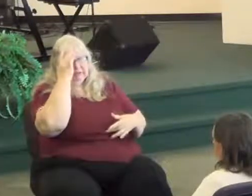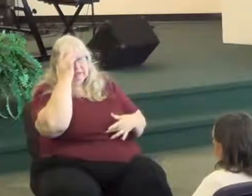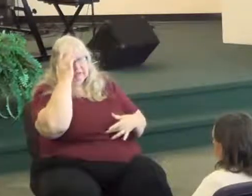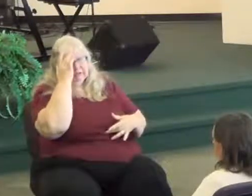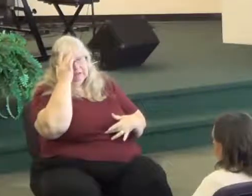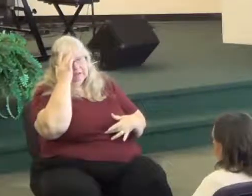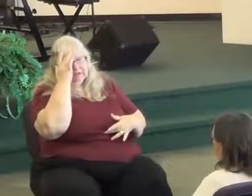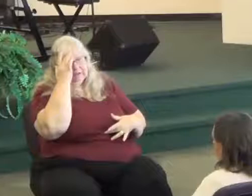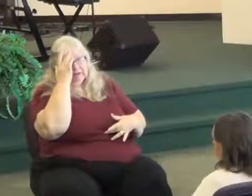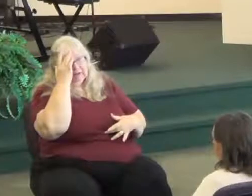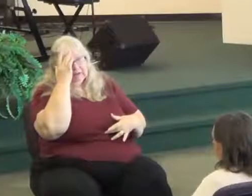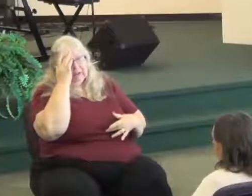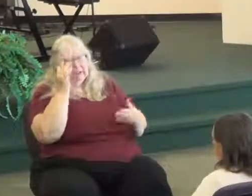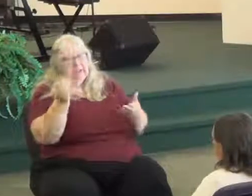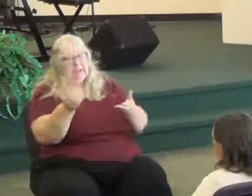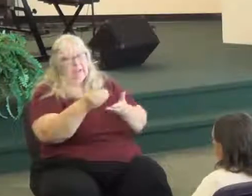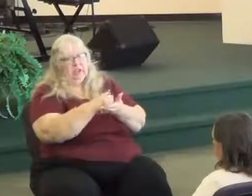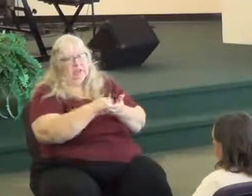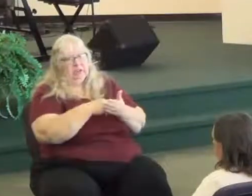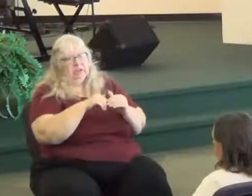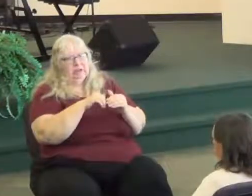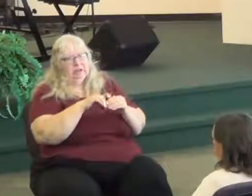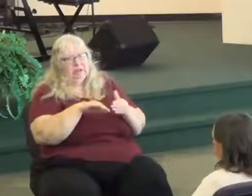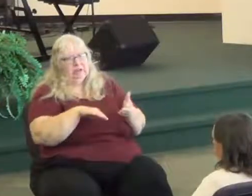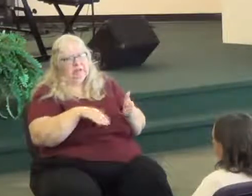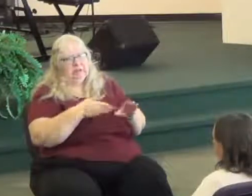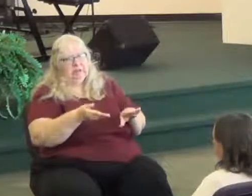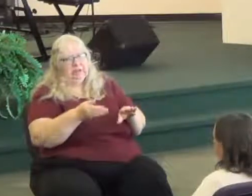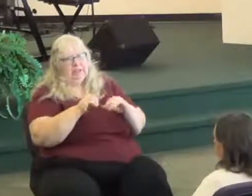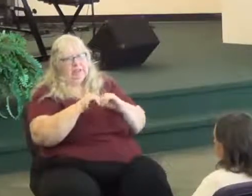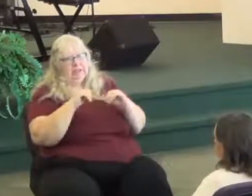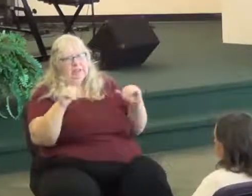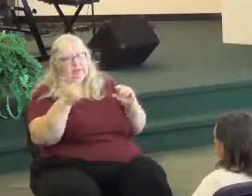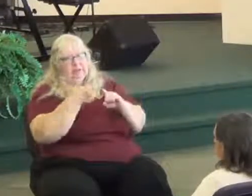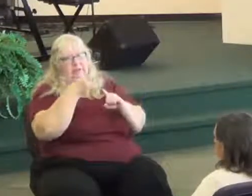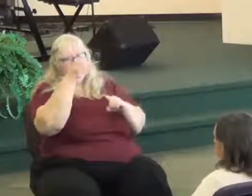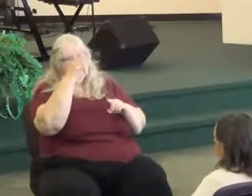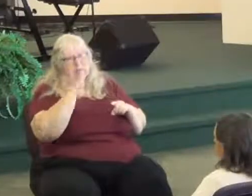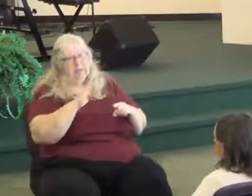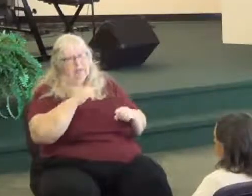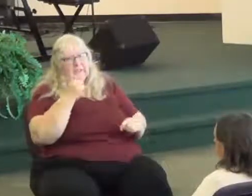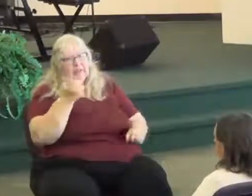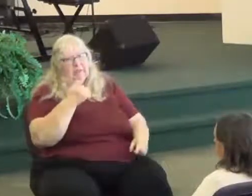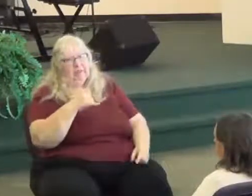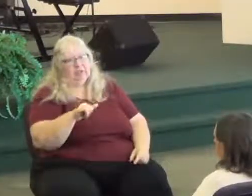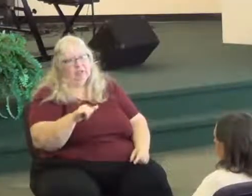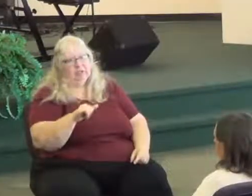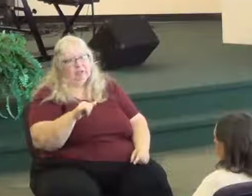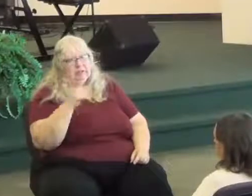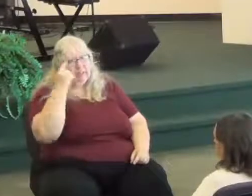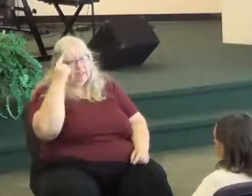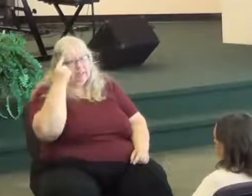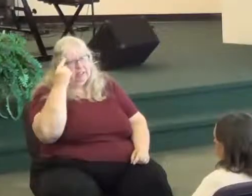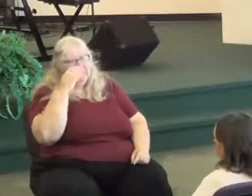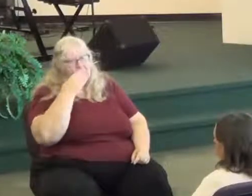and separation from God for all eternity. Think about it. Think about how bad hell would be.